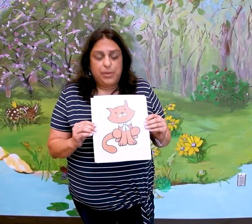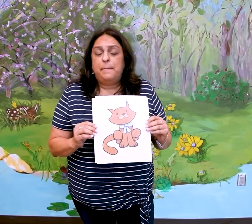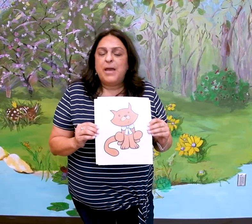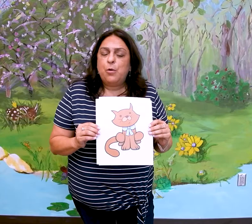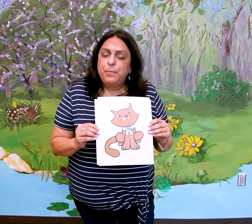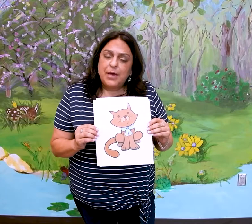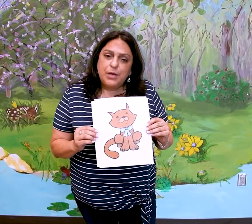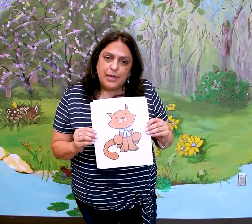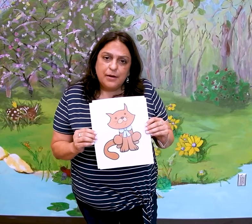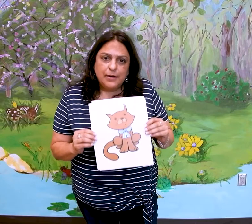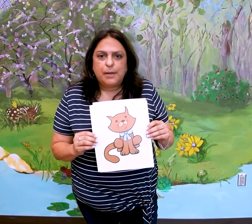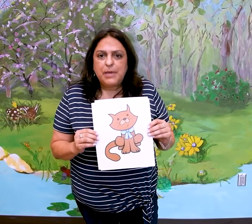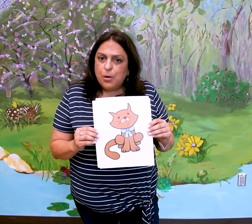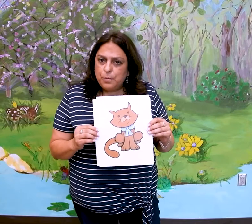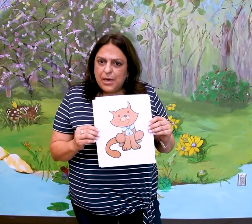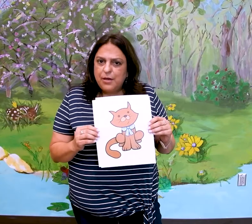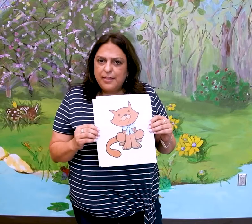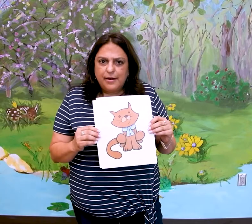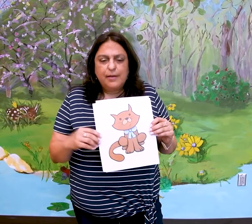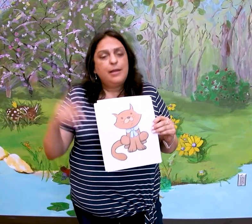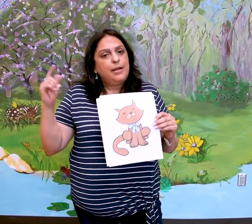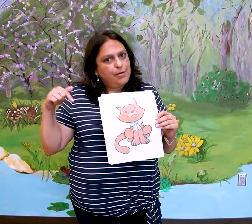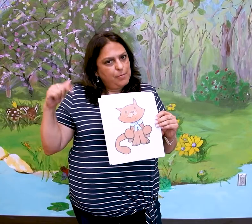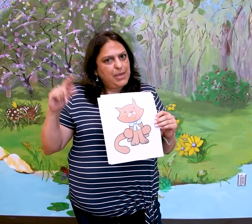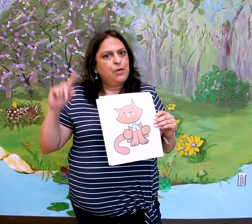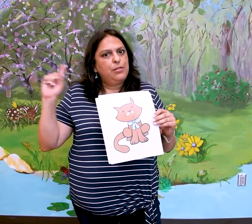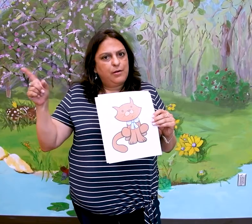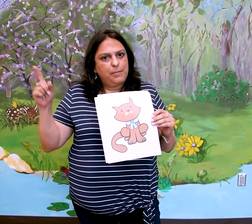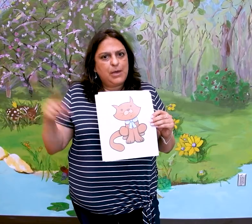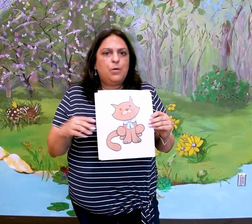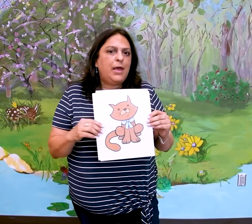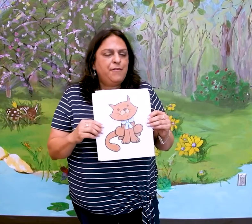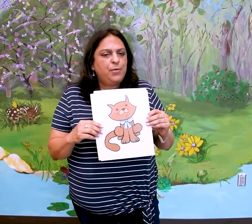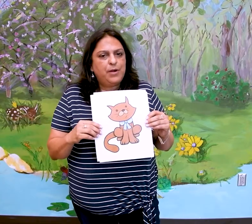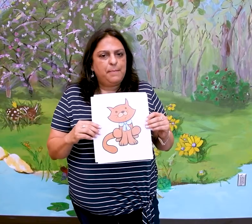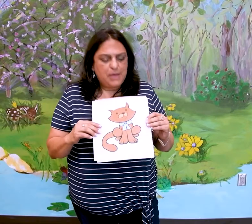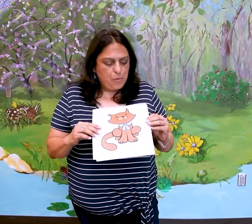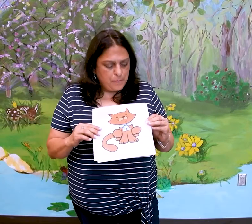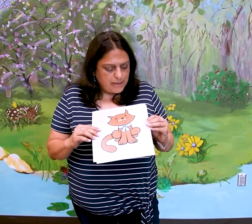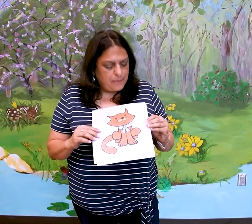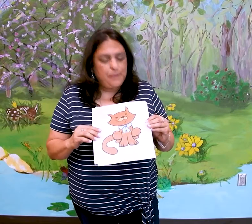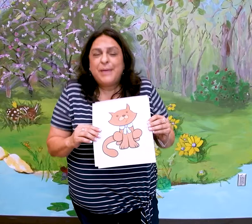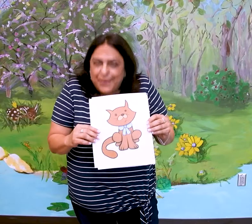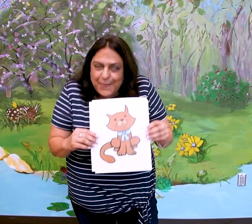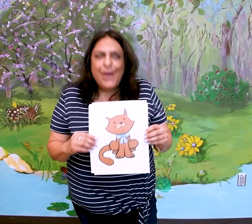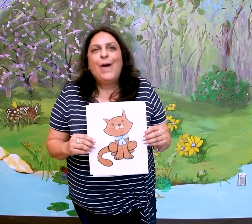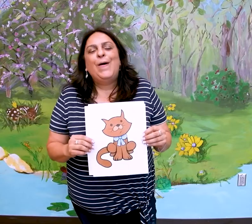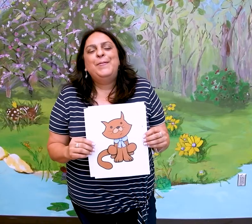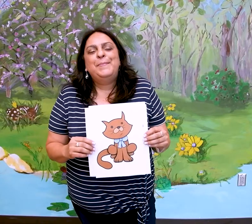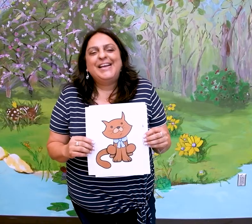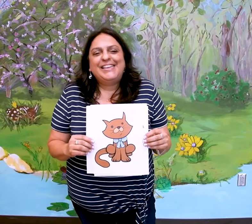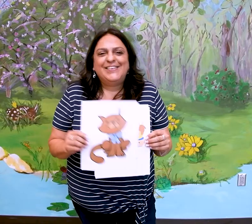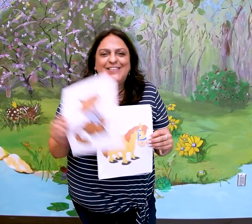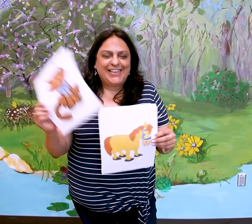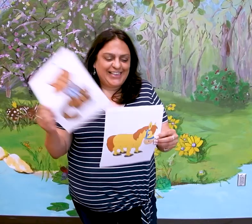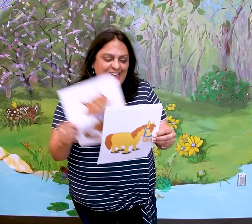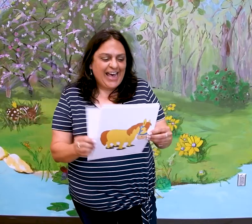meow meow here and a meow meow there, here a meow, there a meow, everywhere a meow meow meow. Old MacDonald had